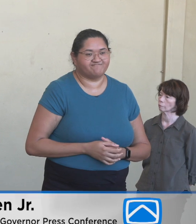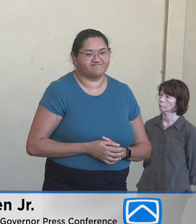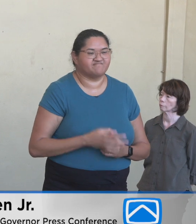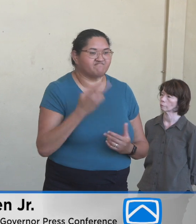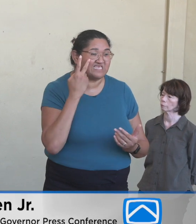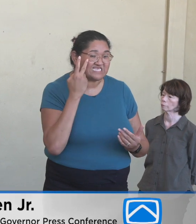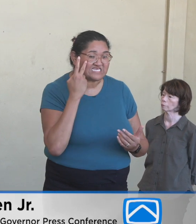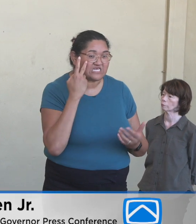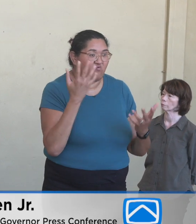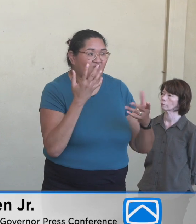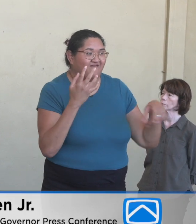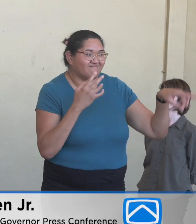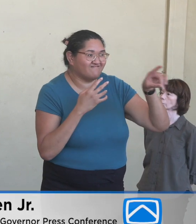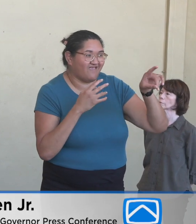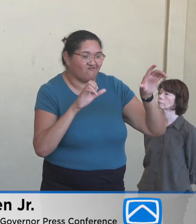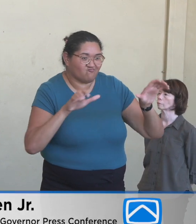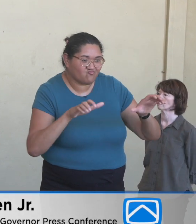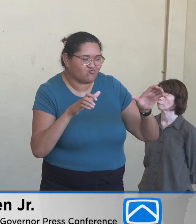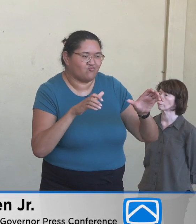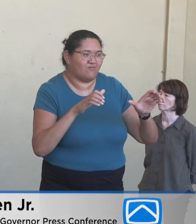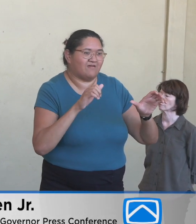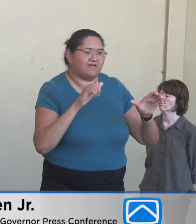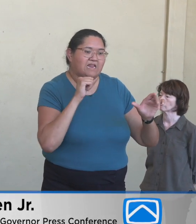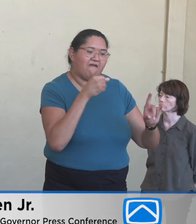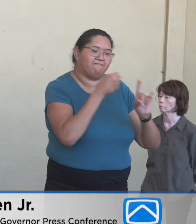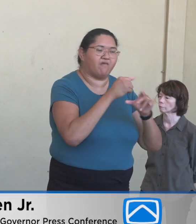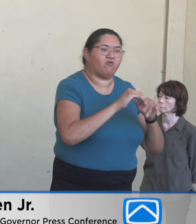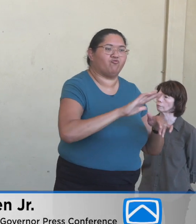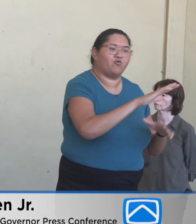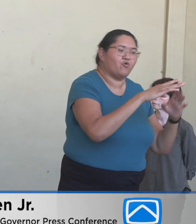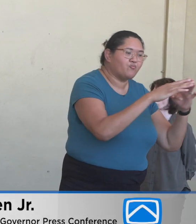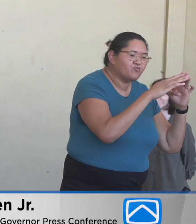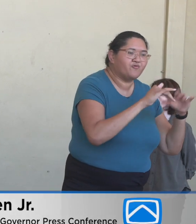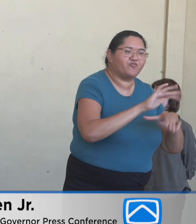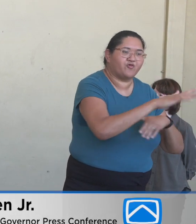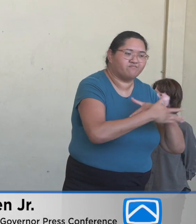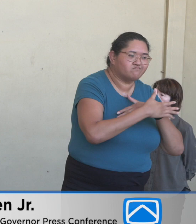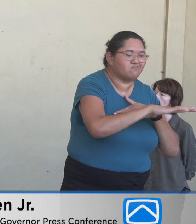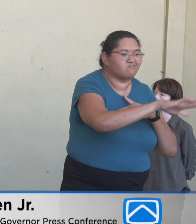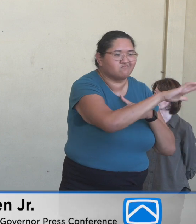see what they could do to not have this happen in their communities, in their counties.